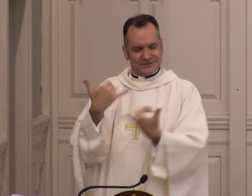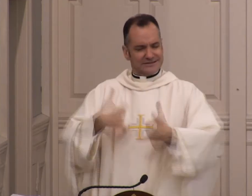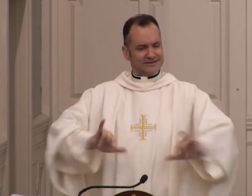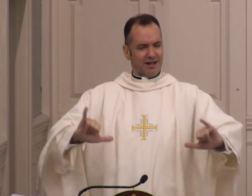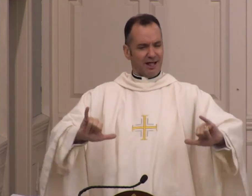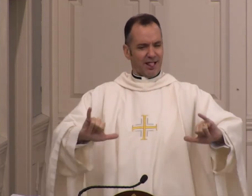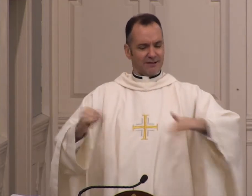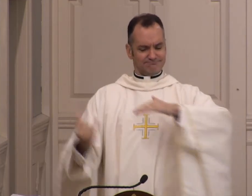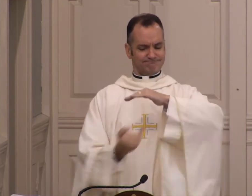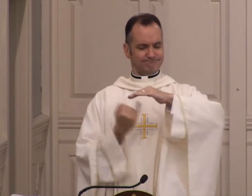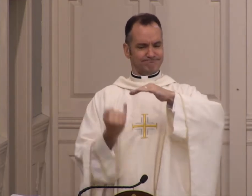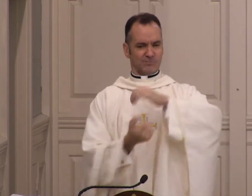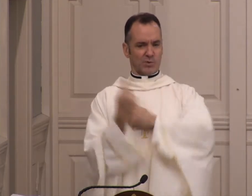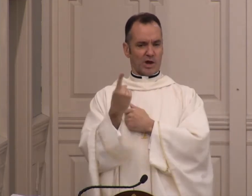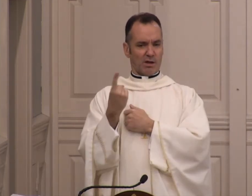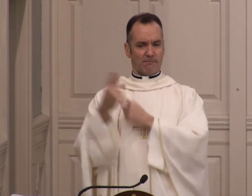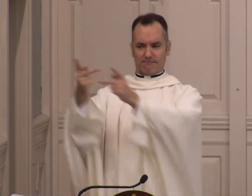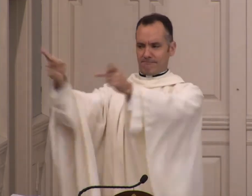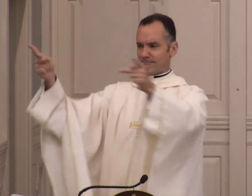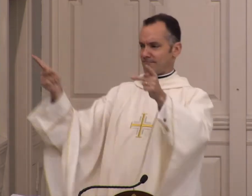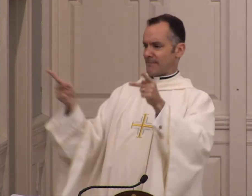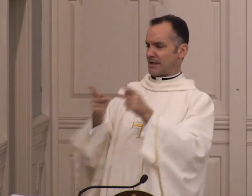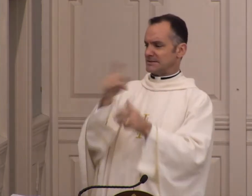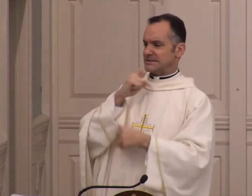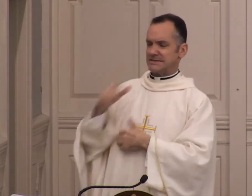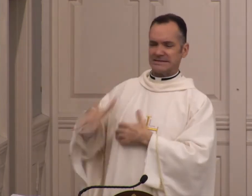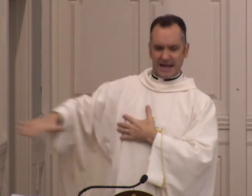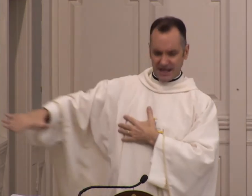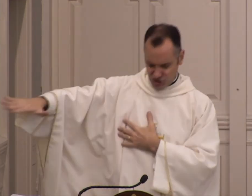He remained outside in deserted places,